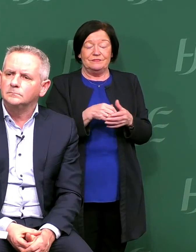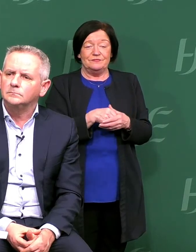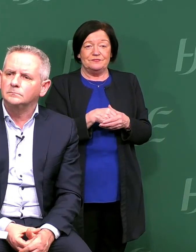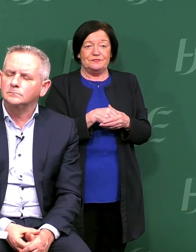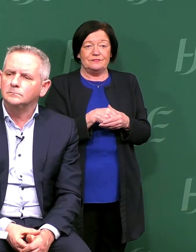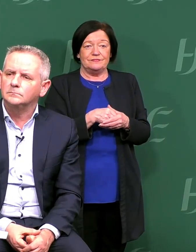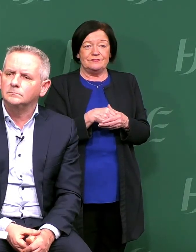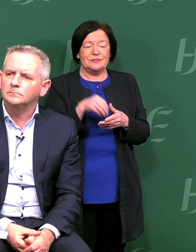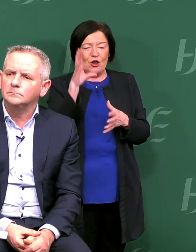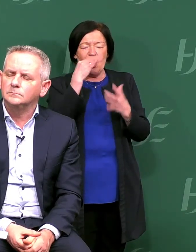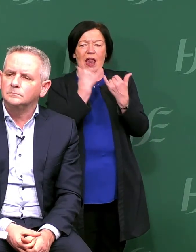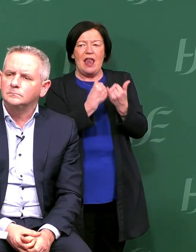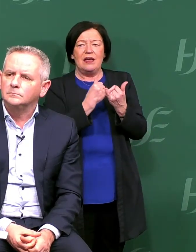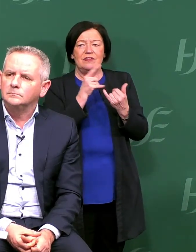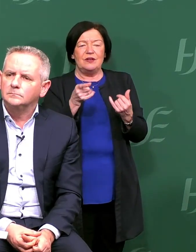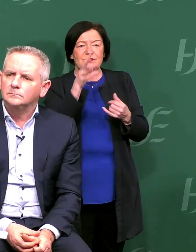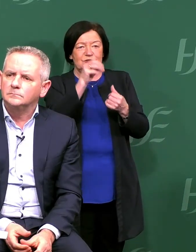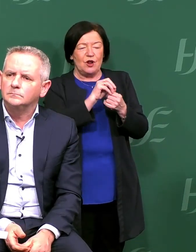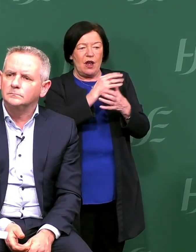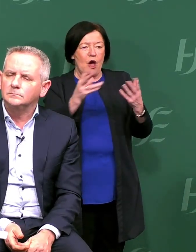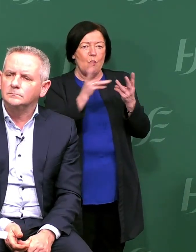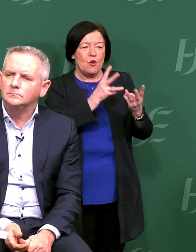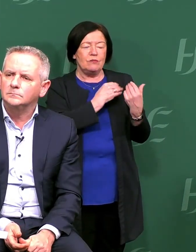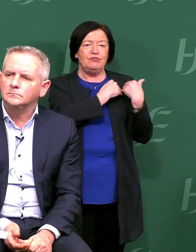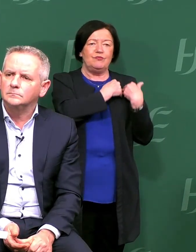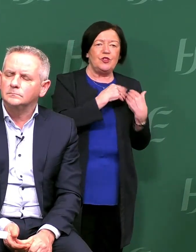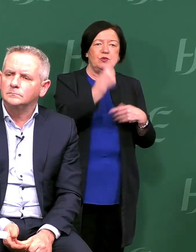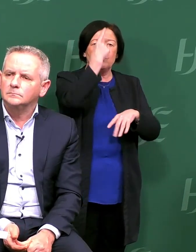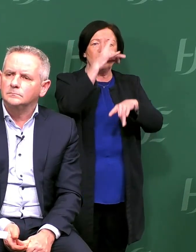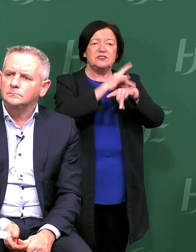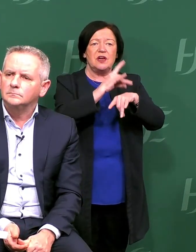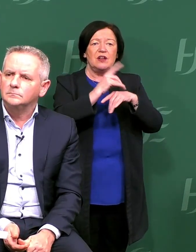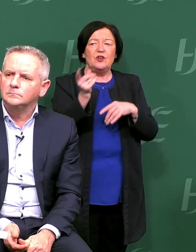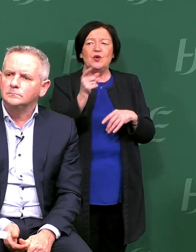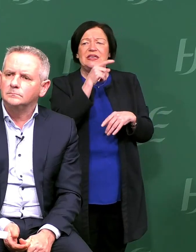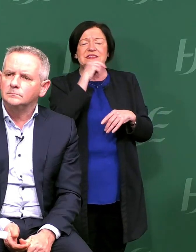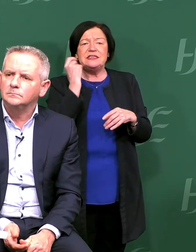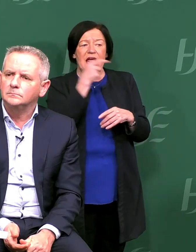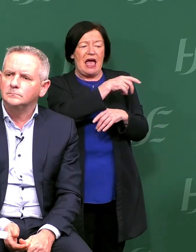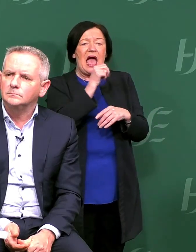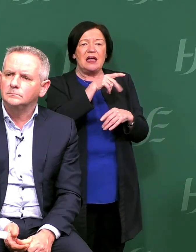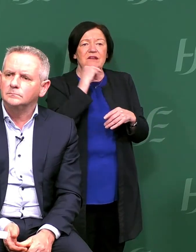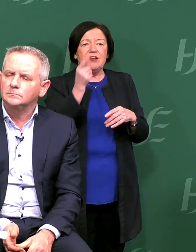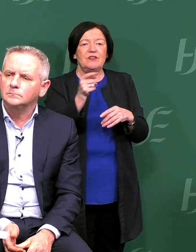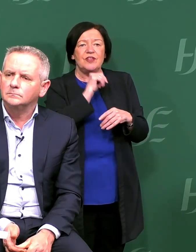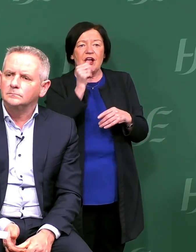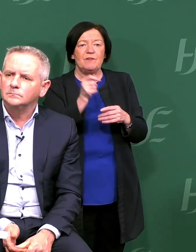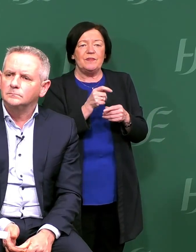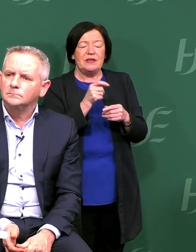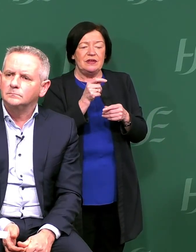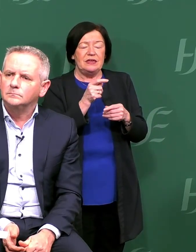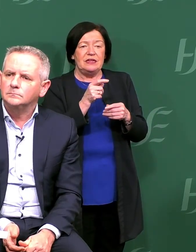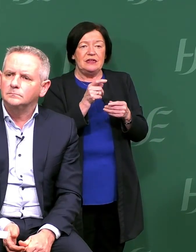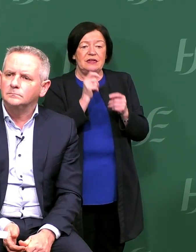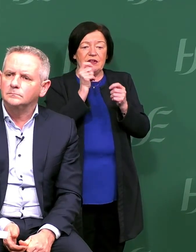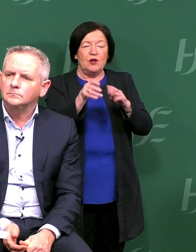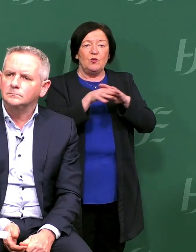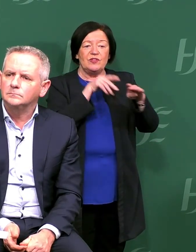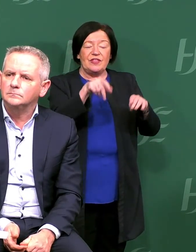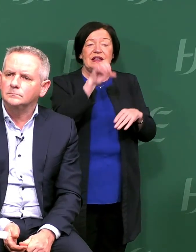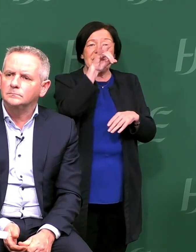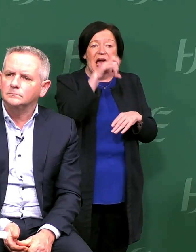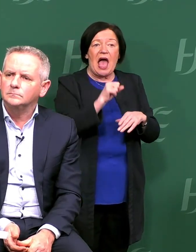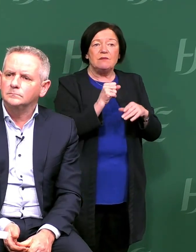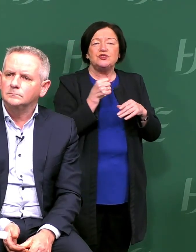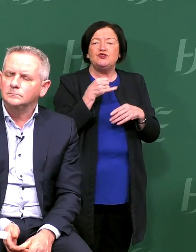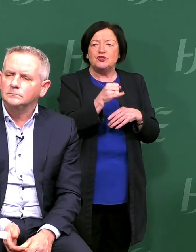there was like an extraordinary workload in this one particular doctor. And I know what you're saying, Anne, around there not being an issue in CAMHS generally in terms of staffing,